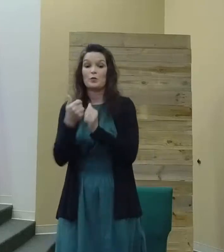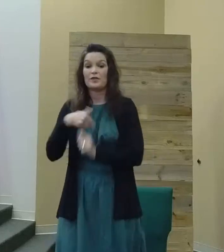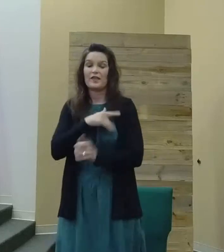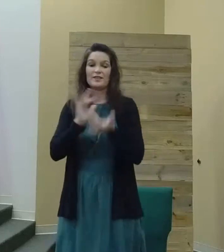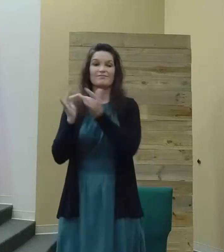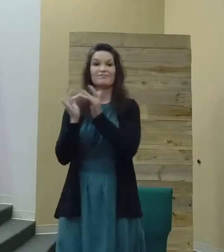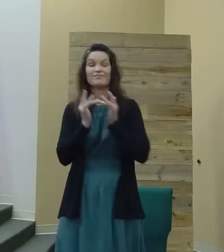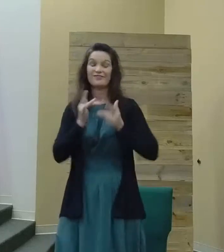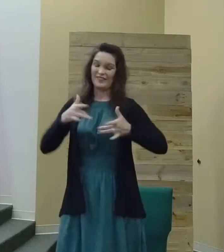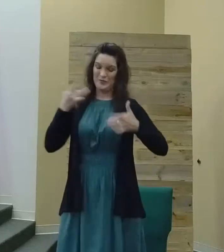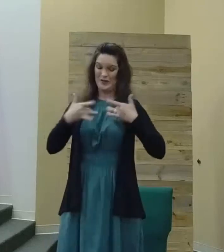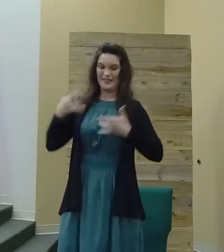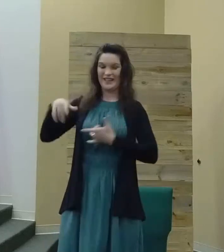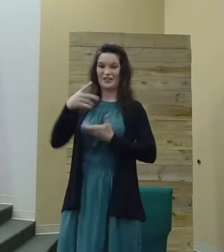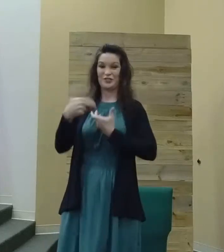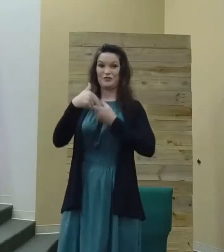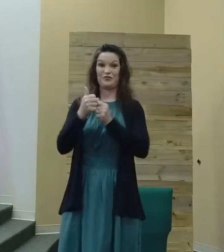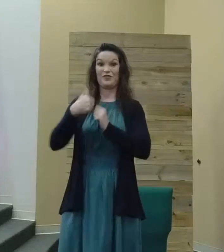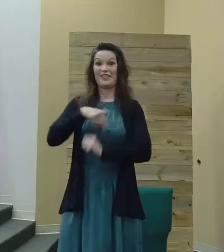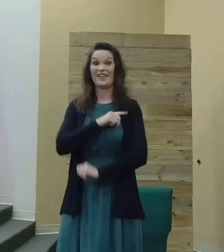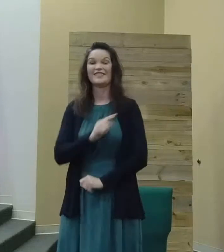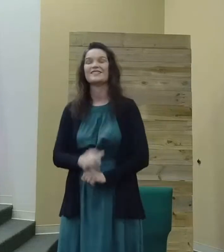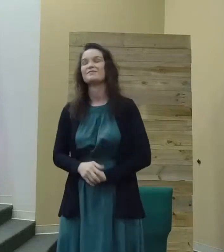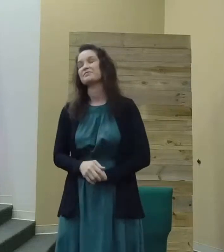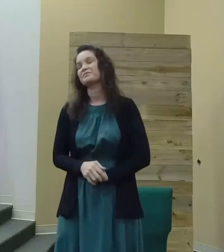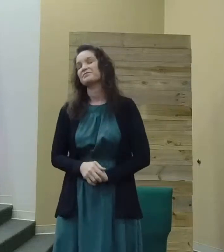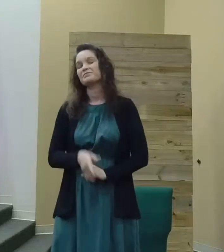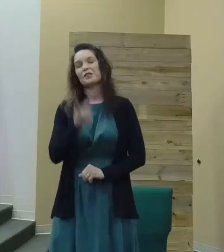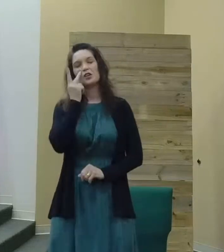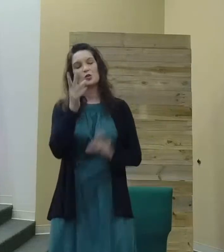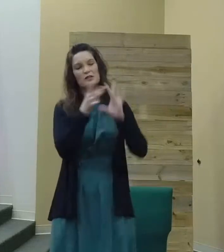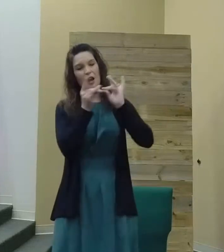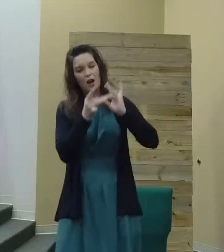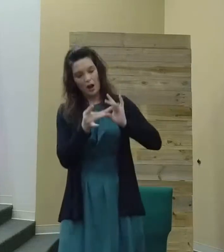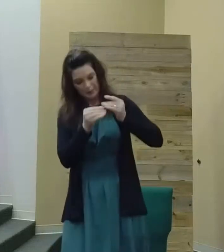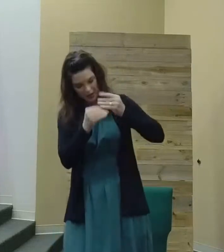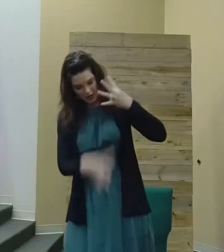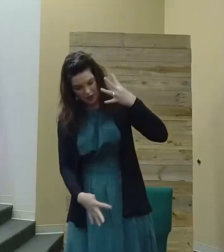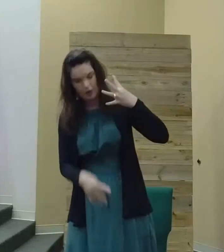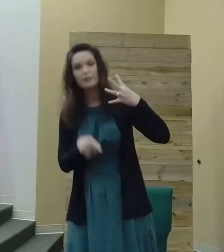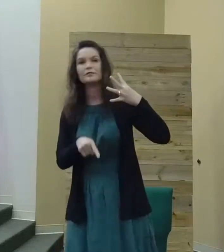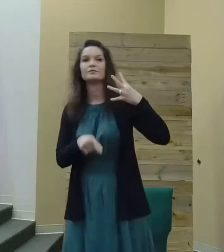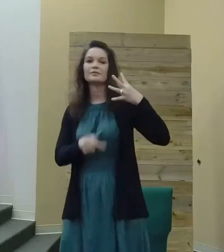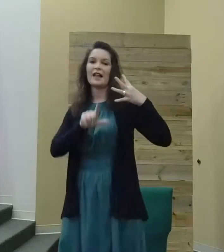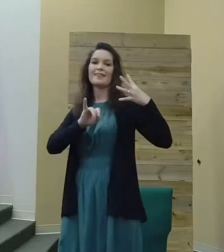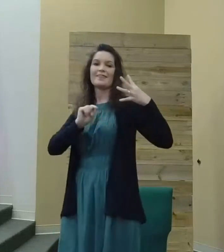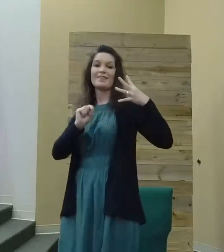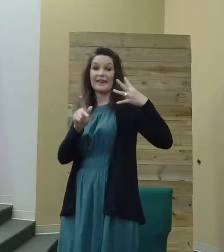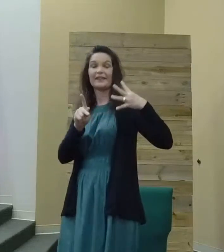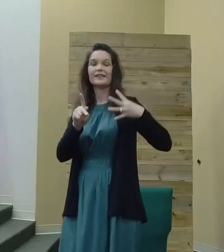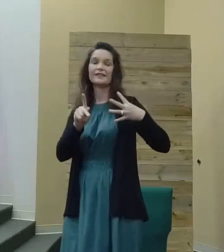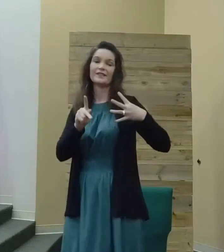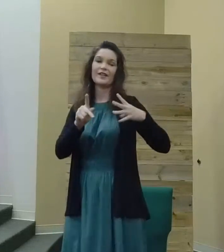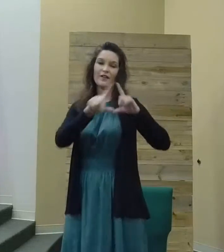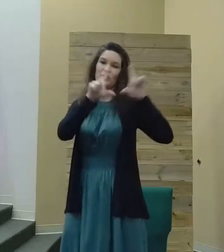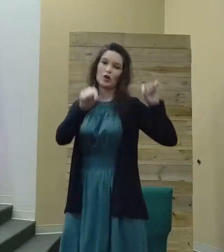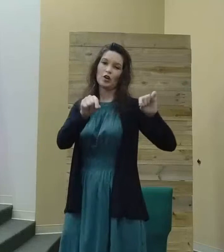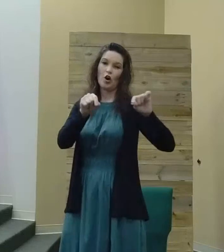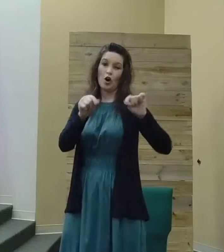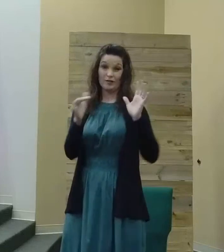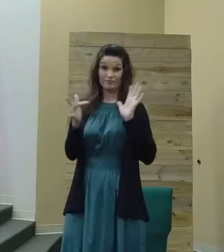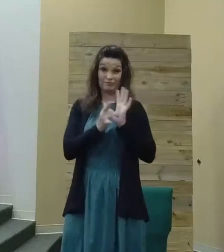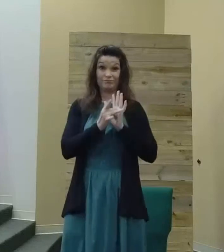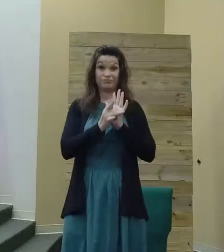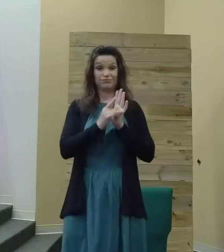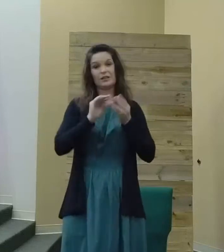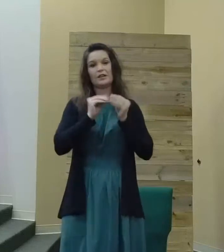us online, again, we're excited that you're with us this morning. You'll see in the comments a link to a digital connection card. Click on